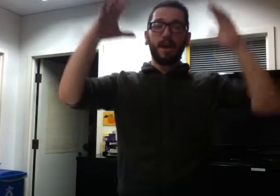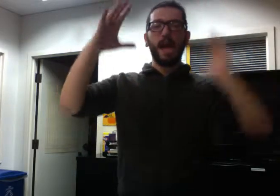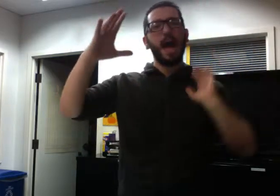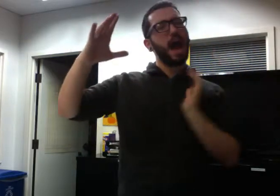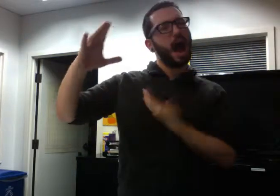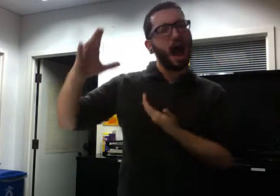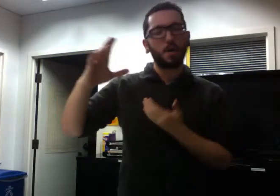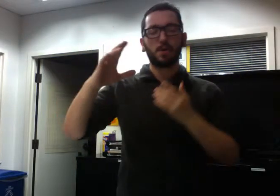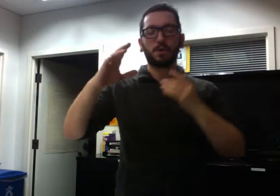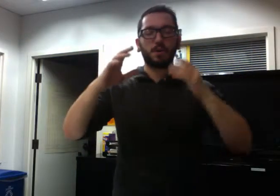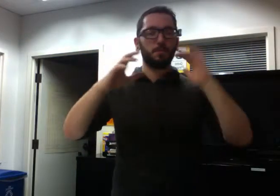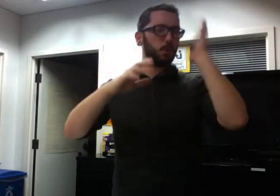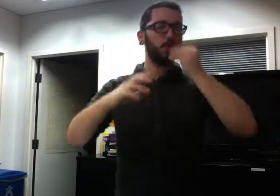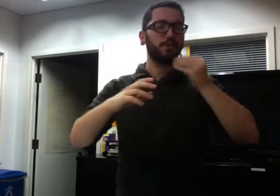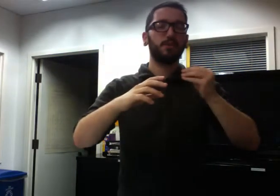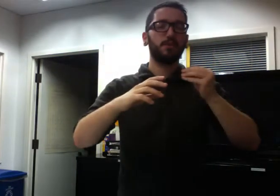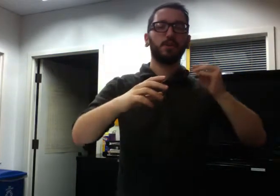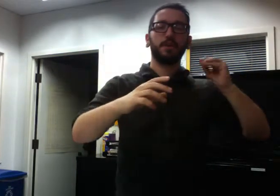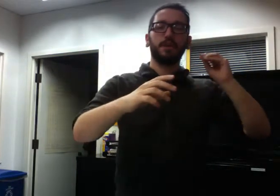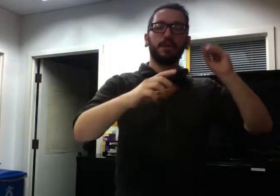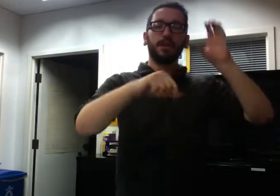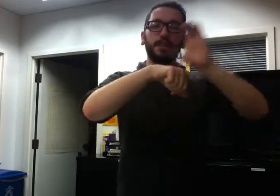I'd like to leave you with a poem that says,